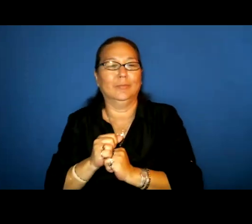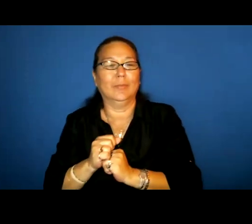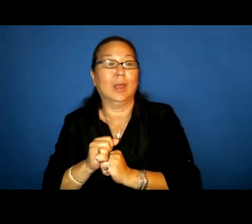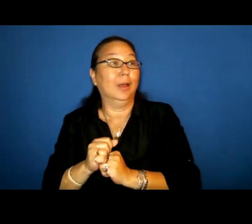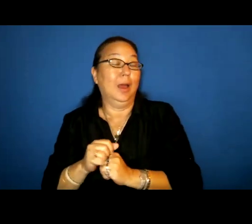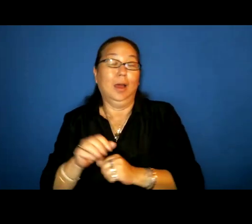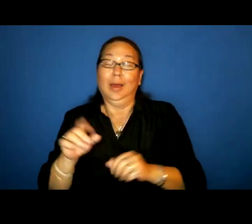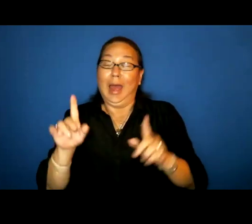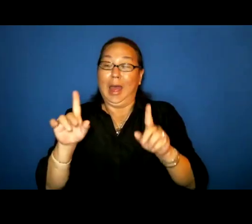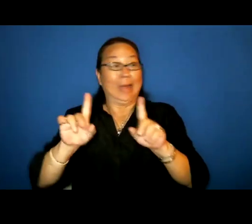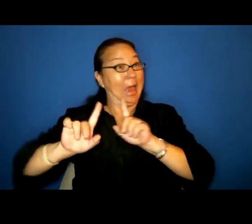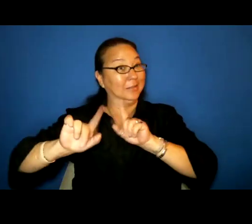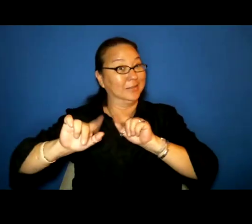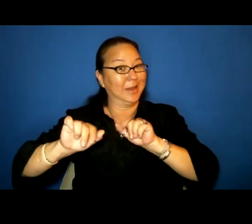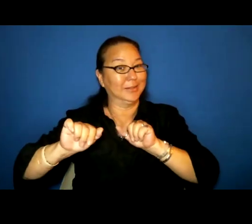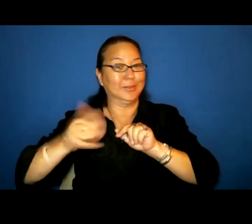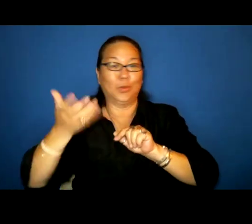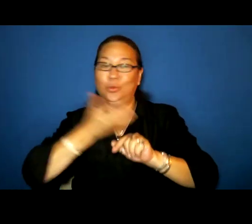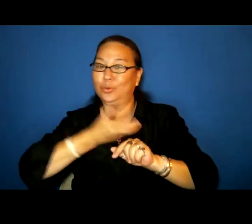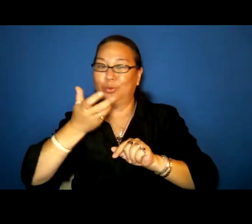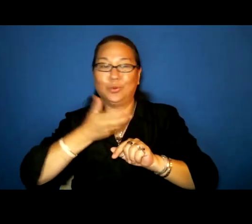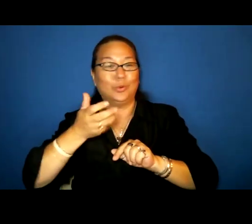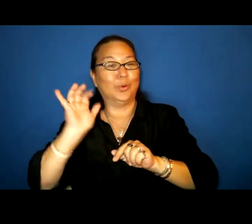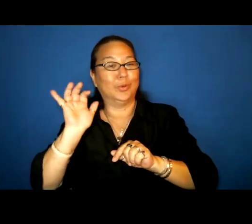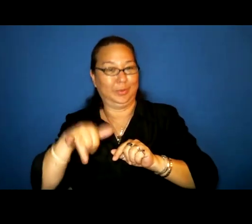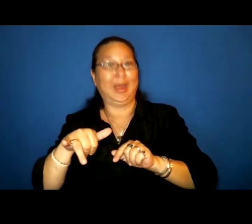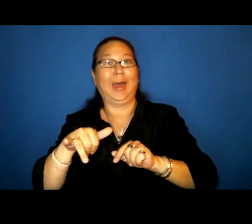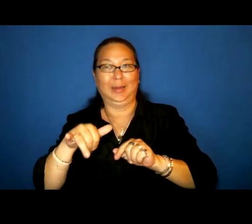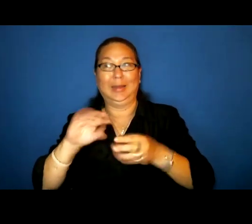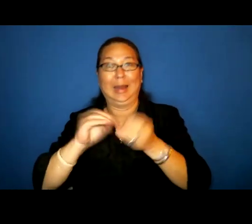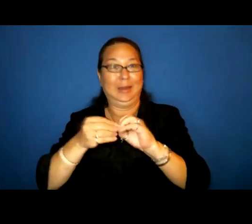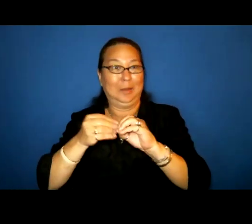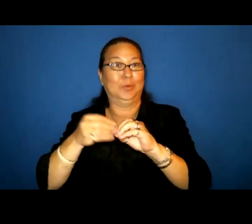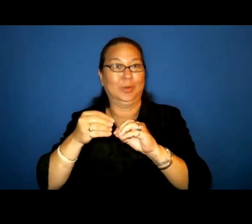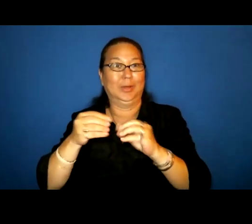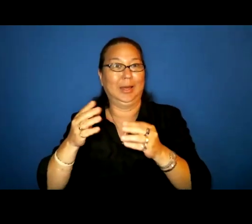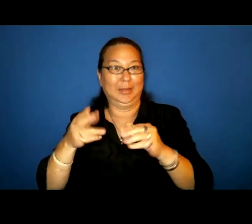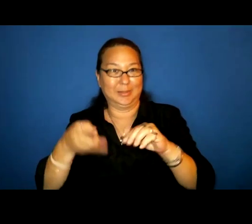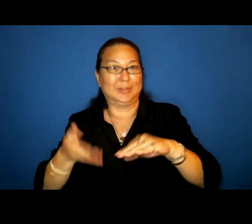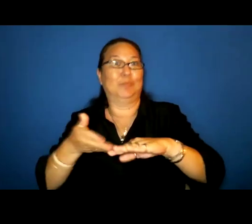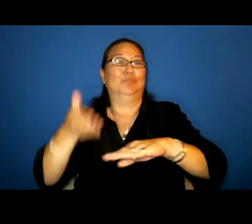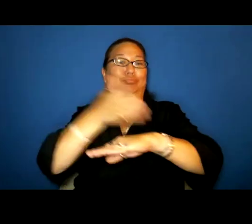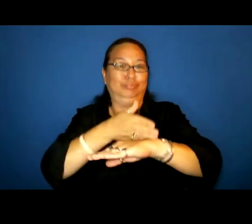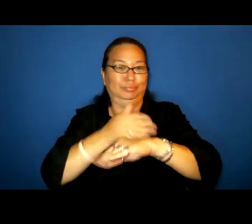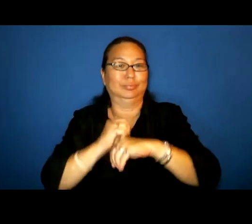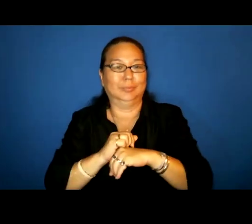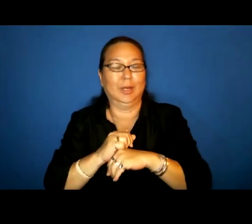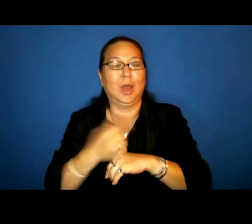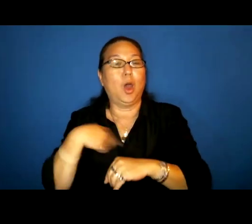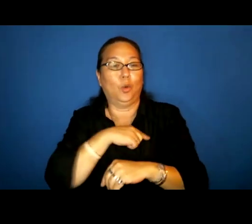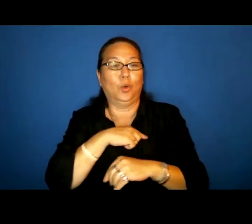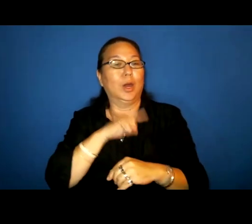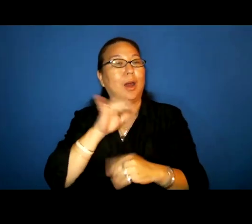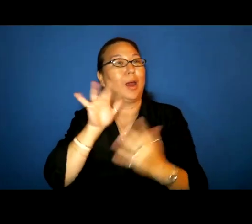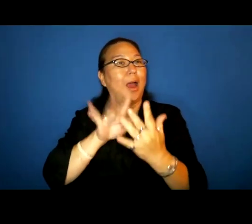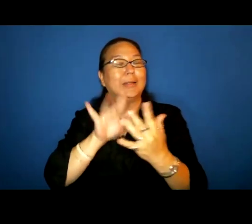a great door knocking session before the start of school in terms of re-engagement and making sure that door by door, we're reaching out to our young